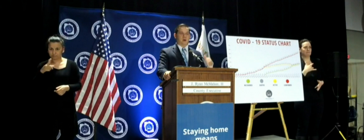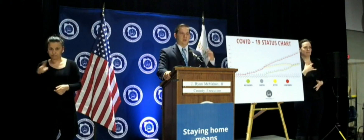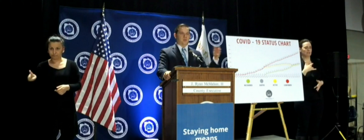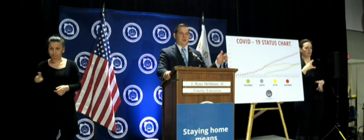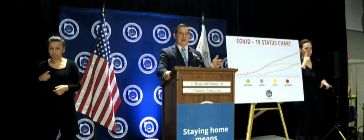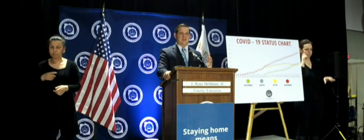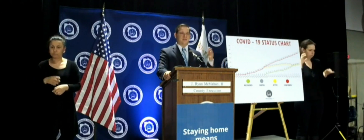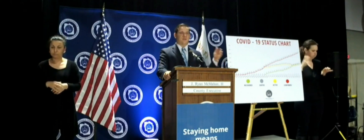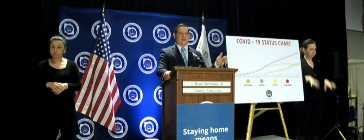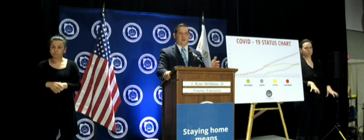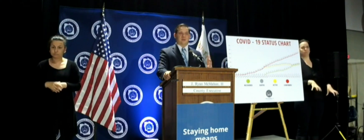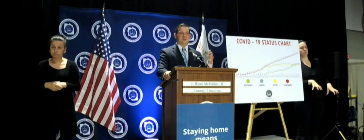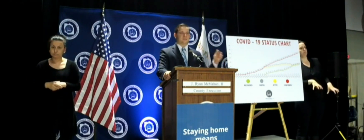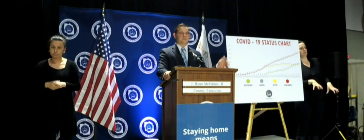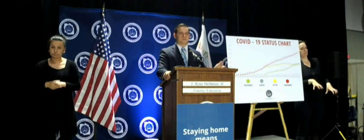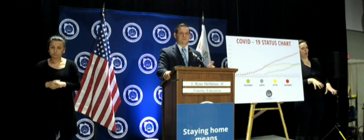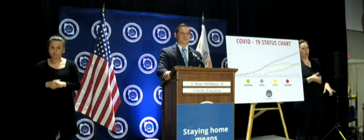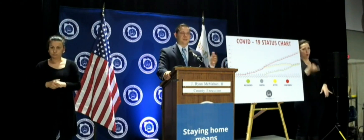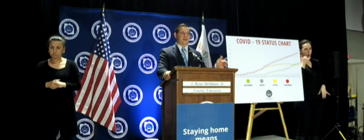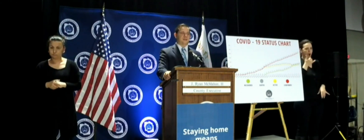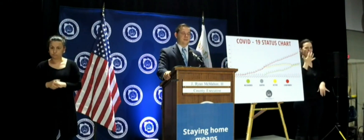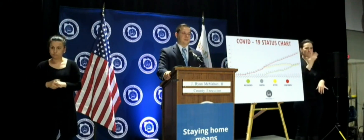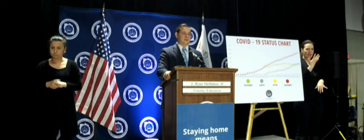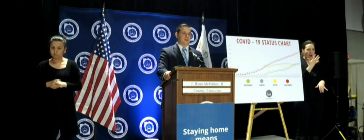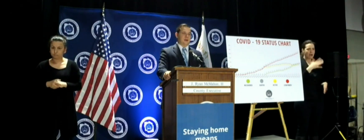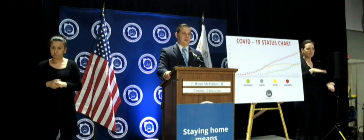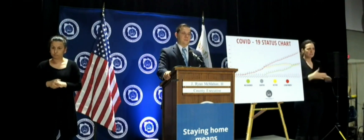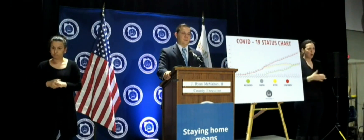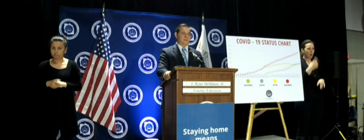this is part of the reality of the virus. And